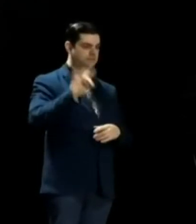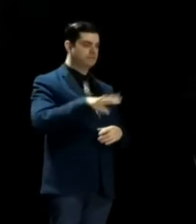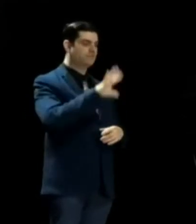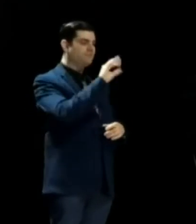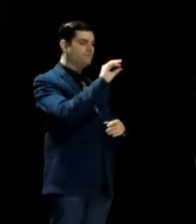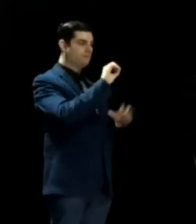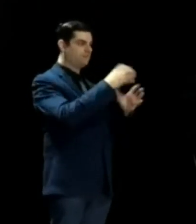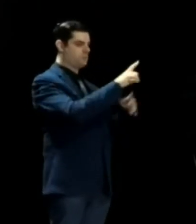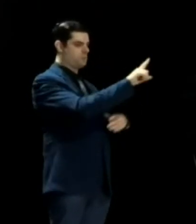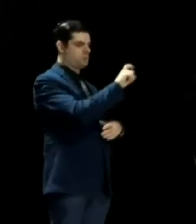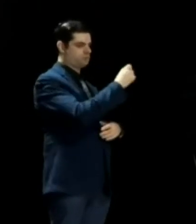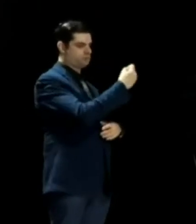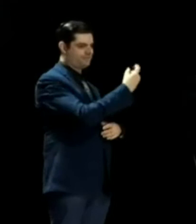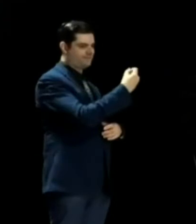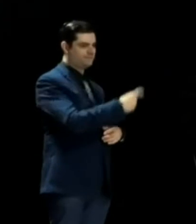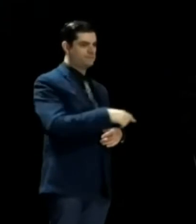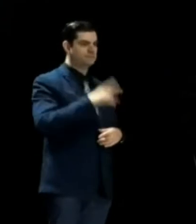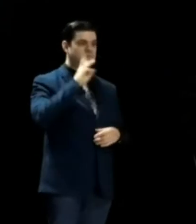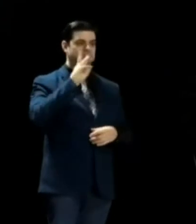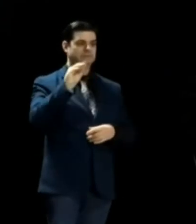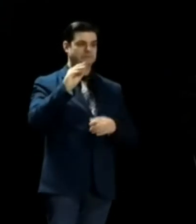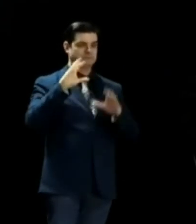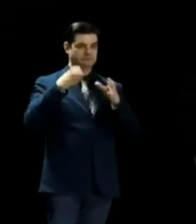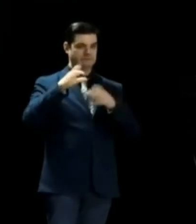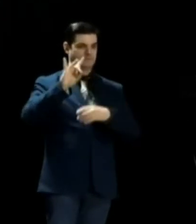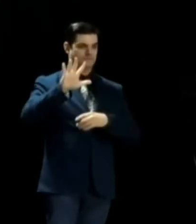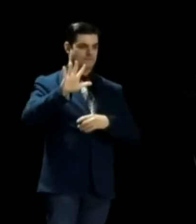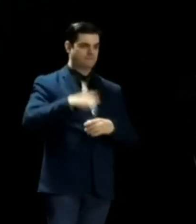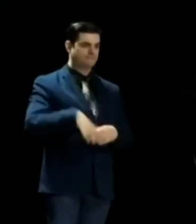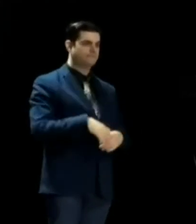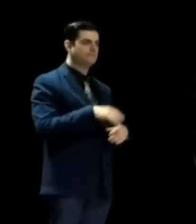in their 80s, and 13 in their 90s.